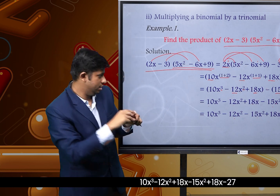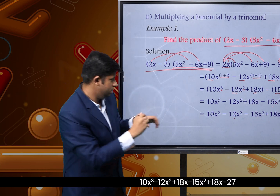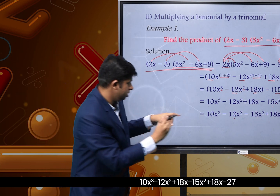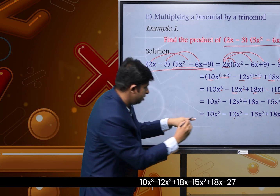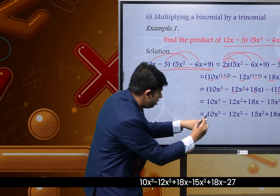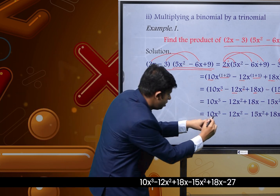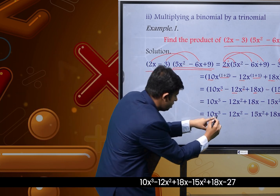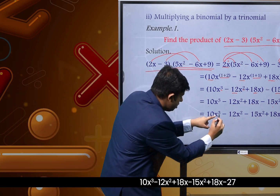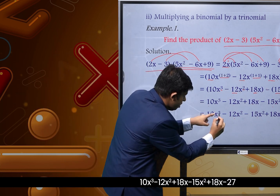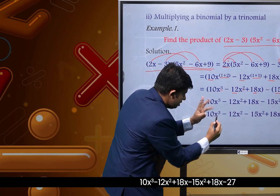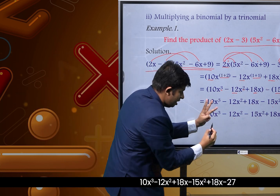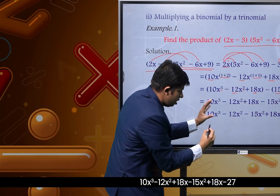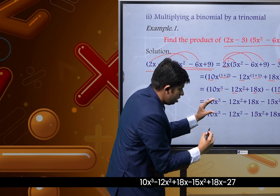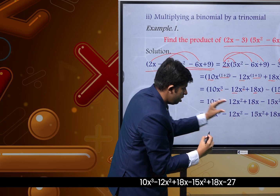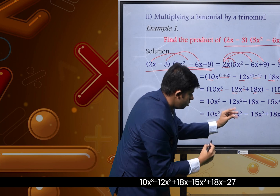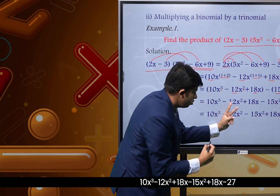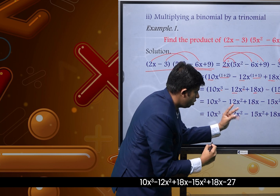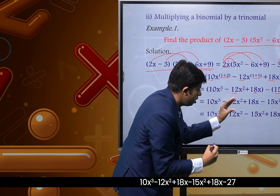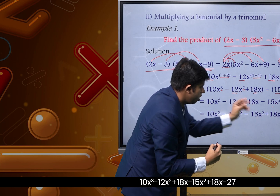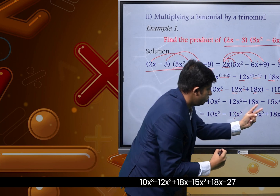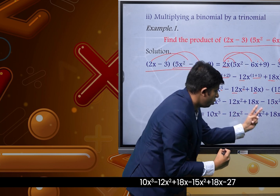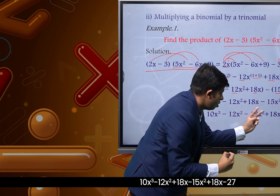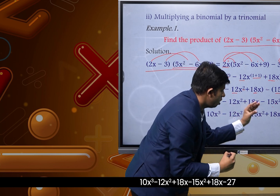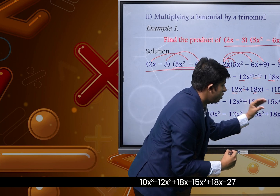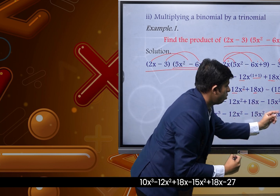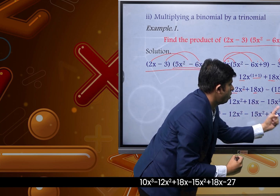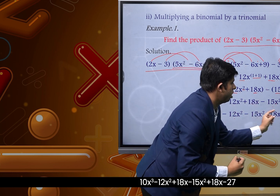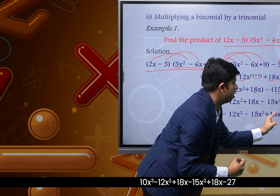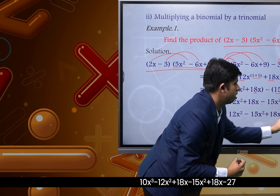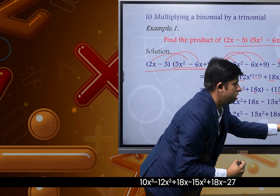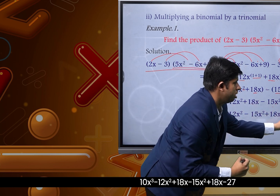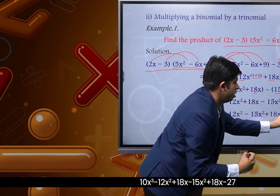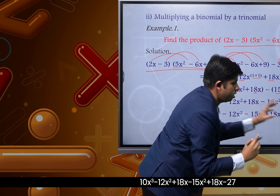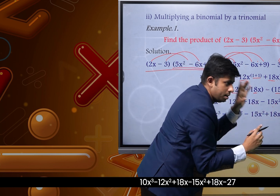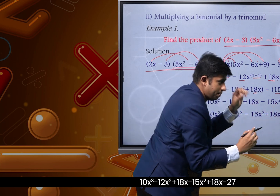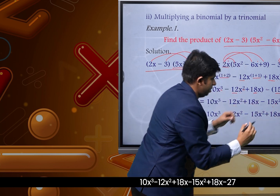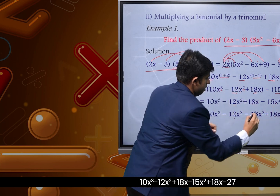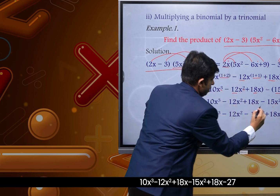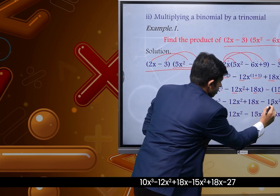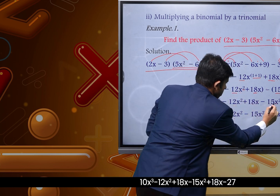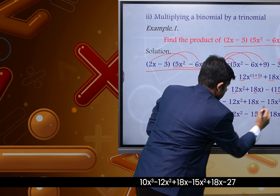(10x cube minus 12x square minus 15x square plus 18x plus 18x minus 27.